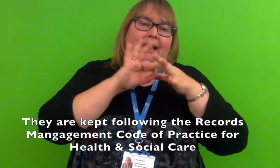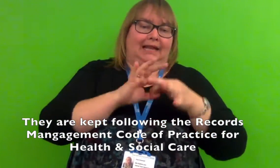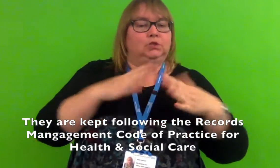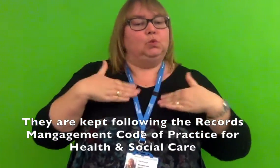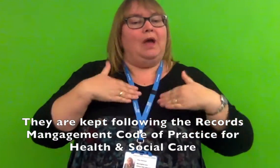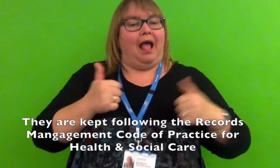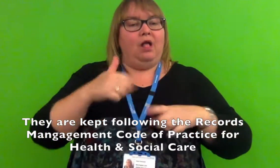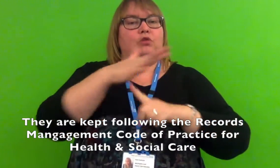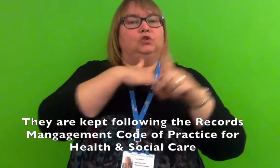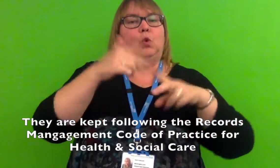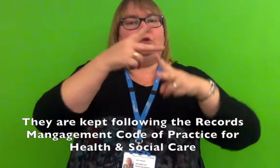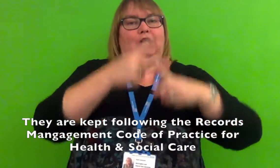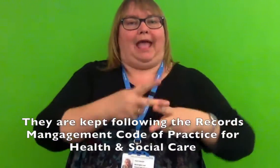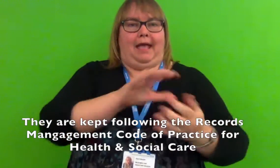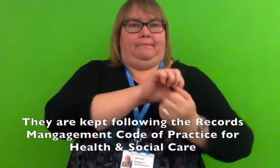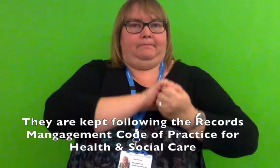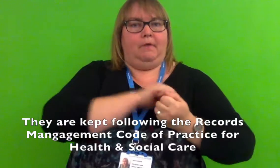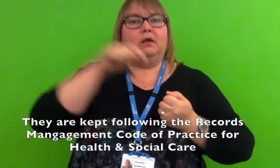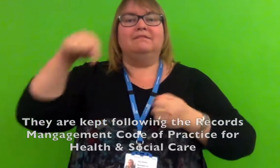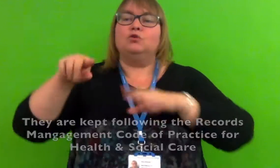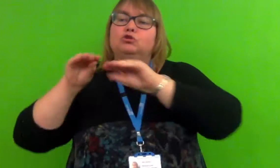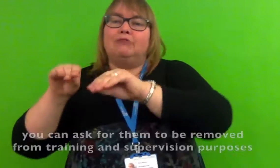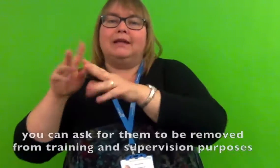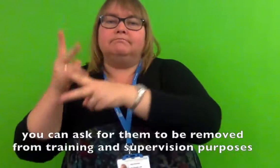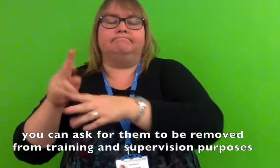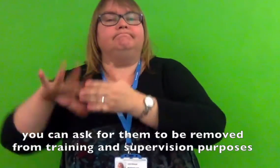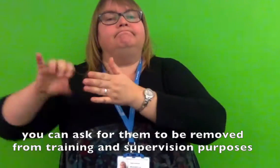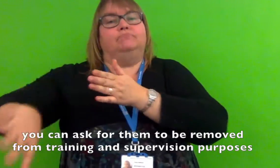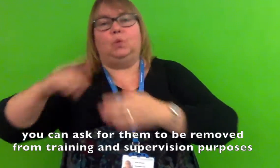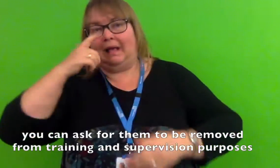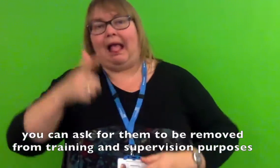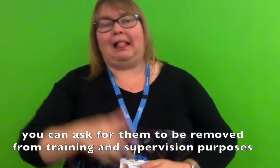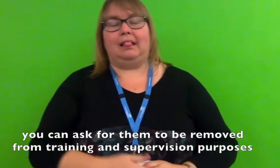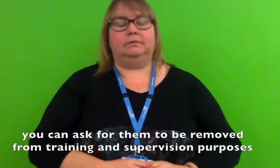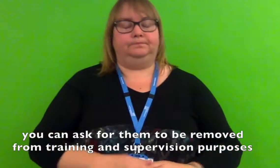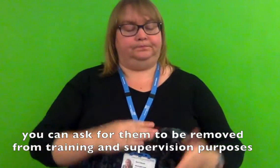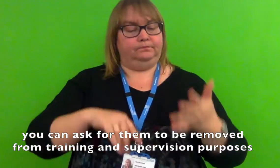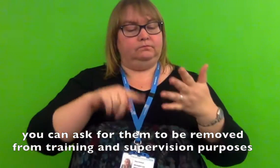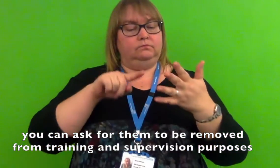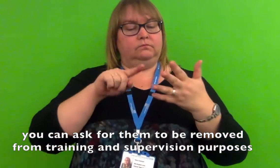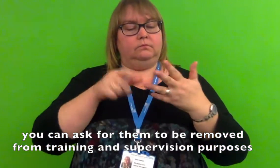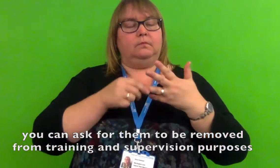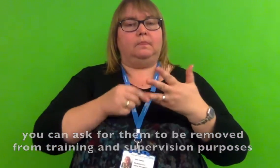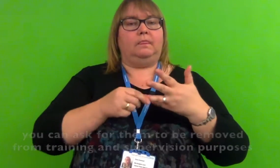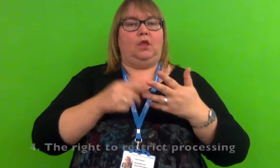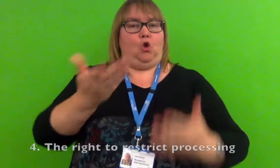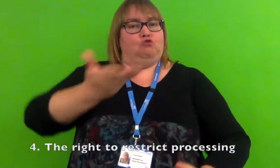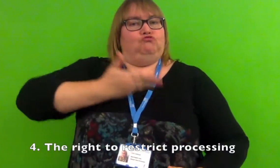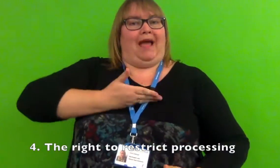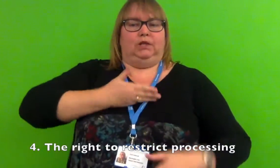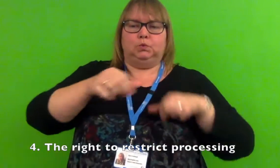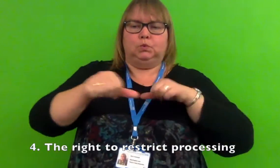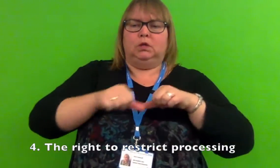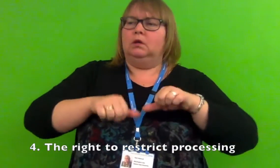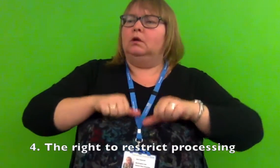Practice for Health and Social Care. You can ask for them to be removed from training and